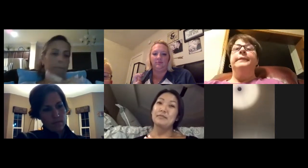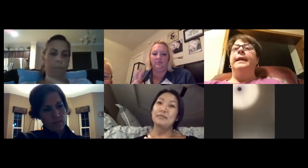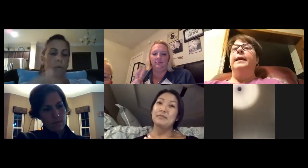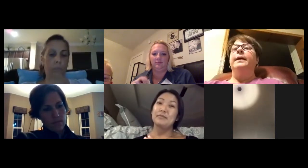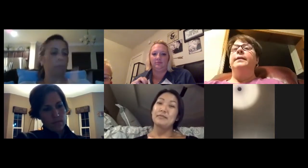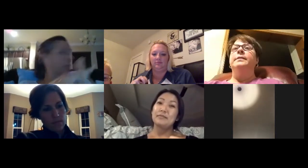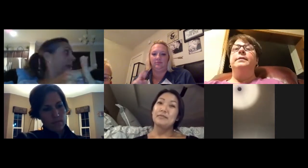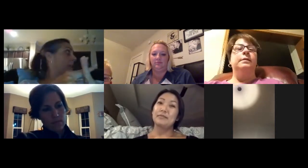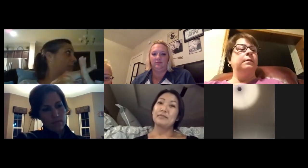And